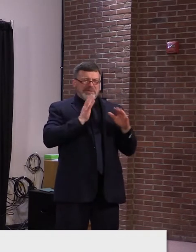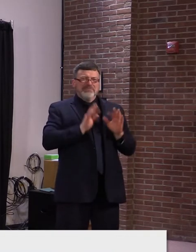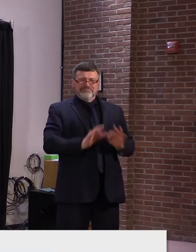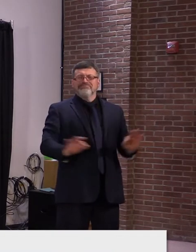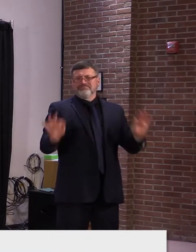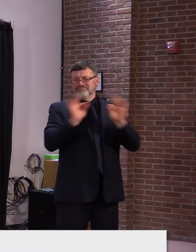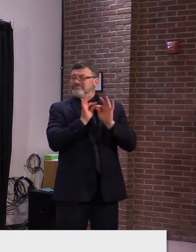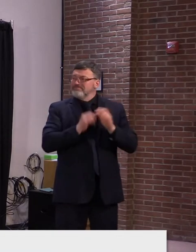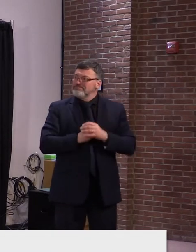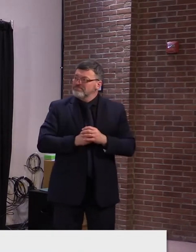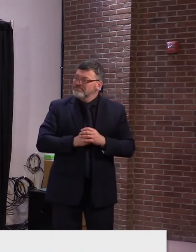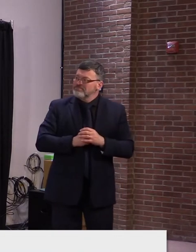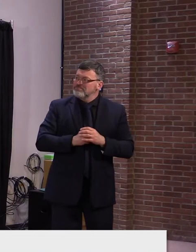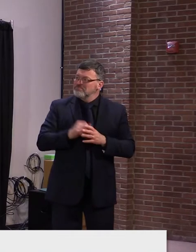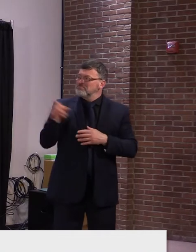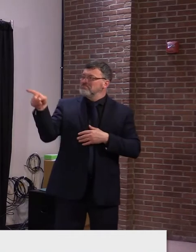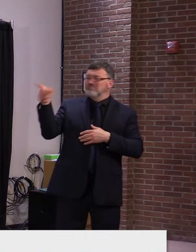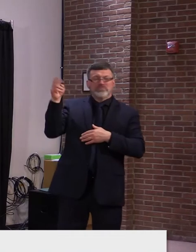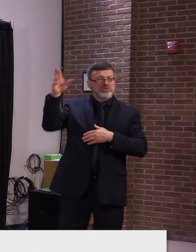Anything you want to add to that?